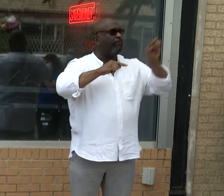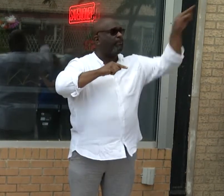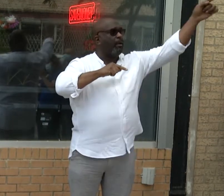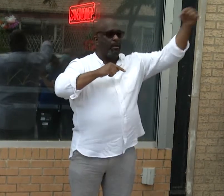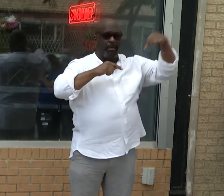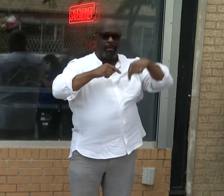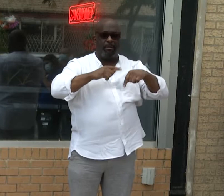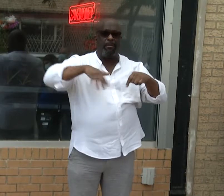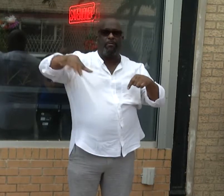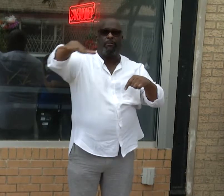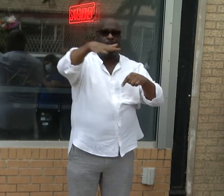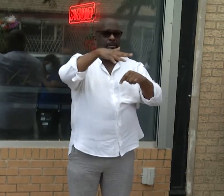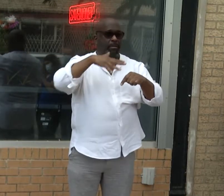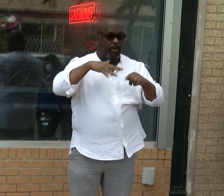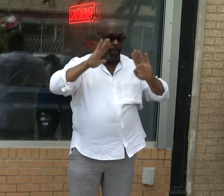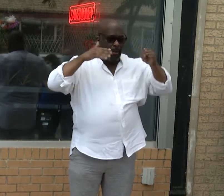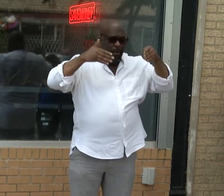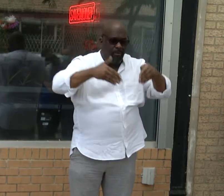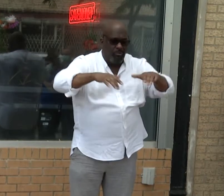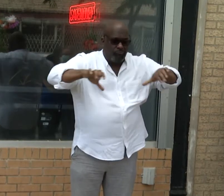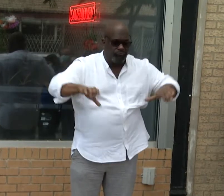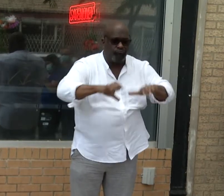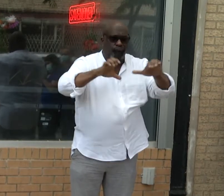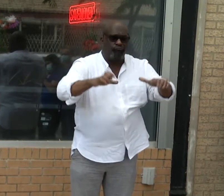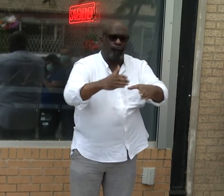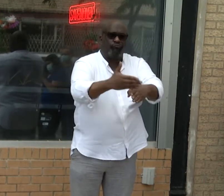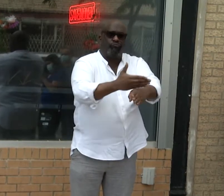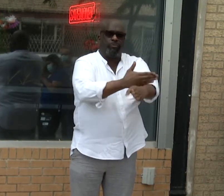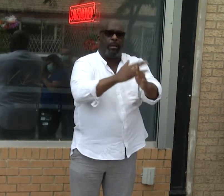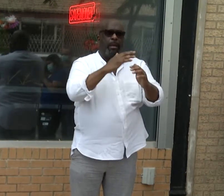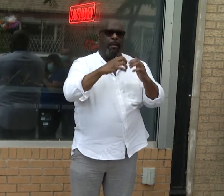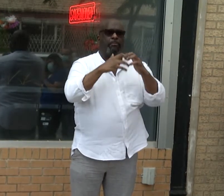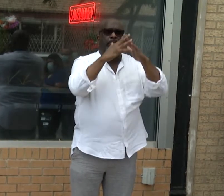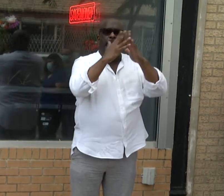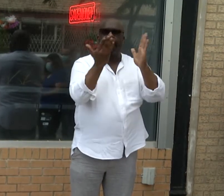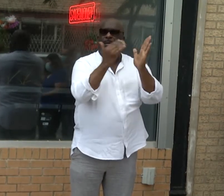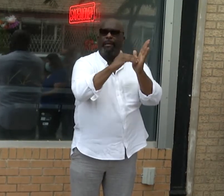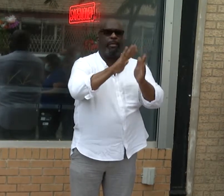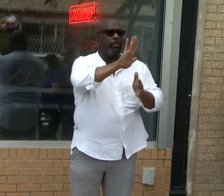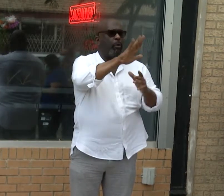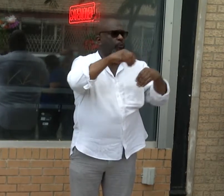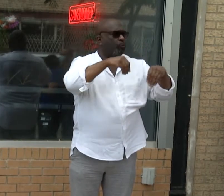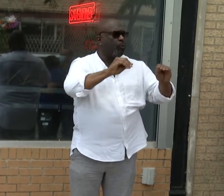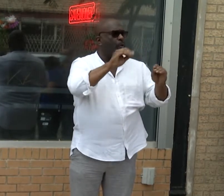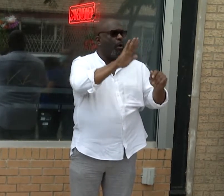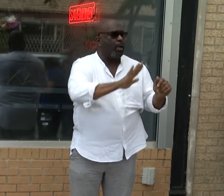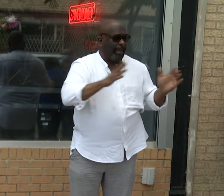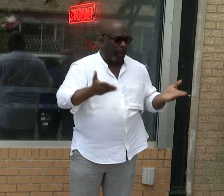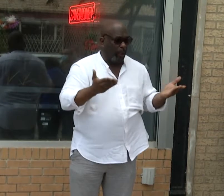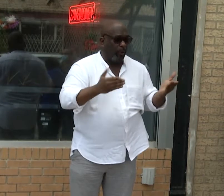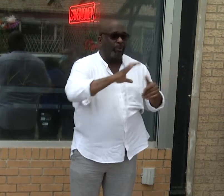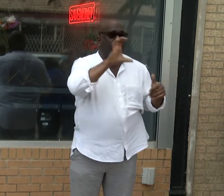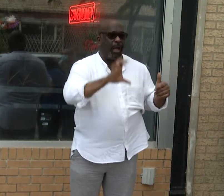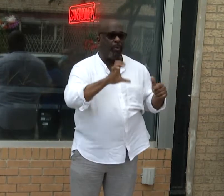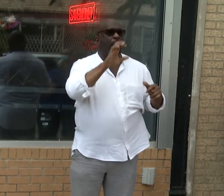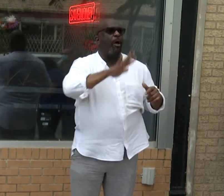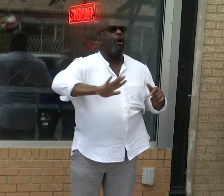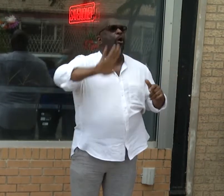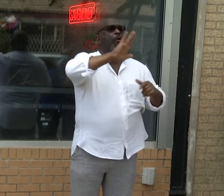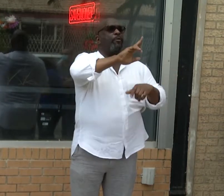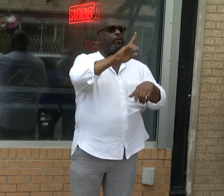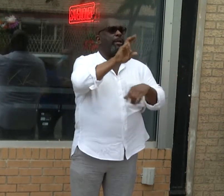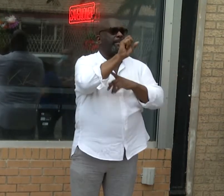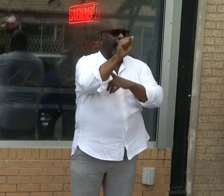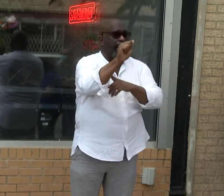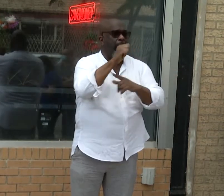are moving towards recovery here and across the nation. I'm joined by fellow elected officials,